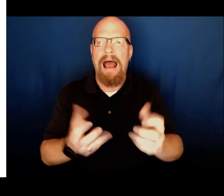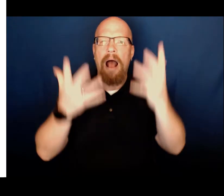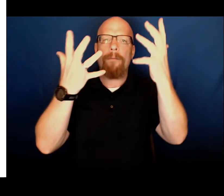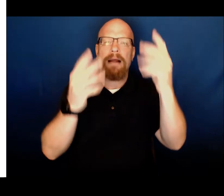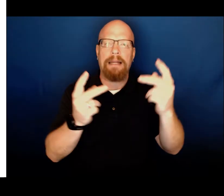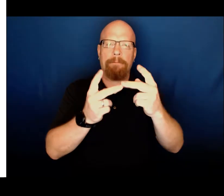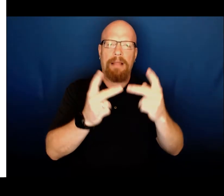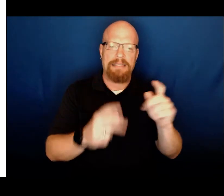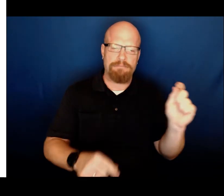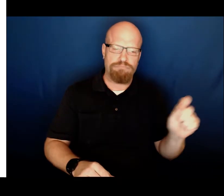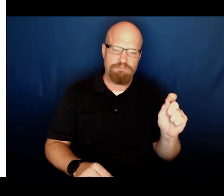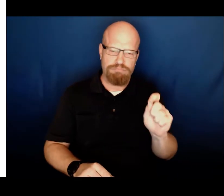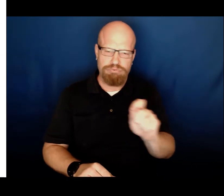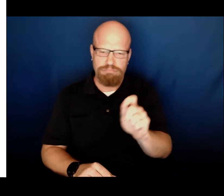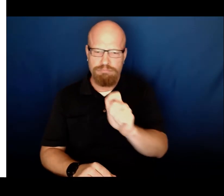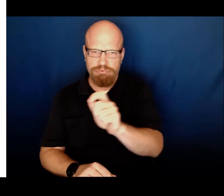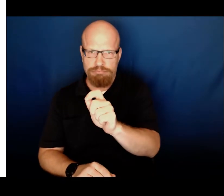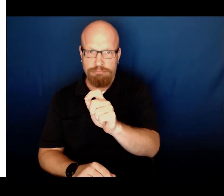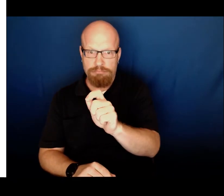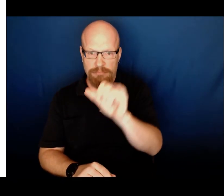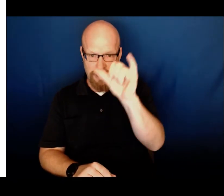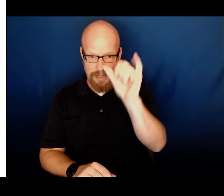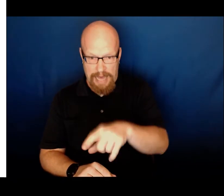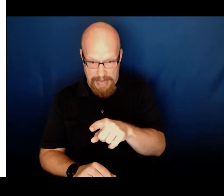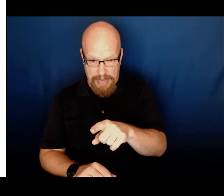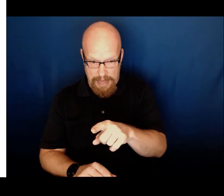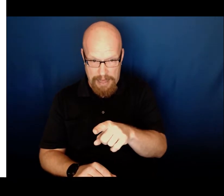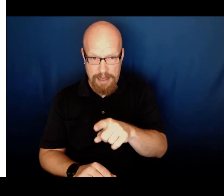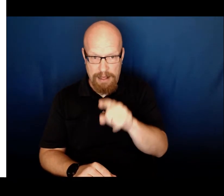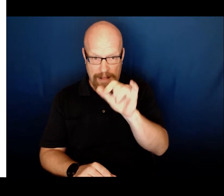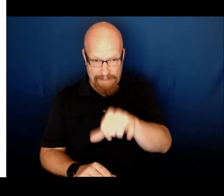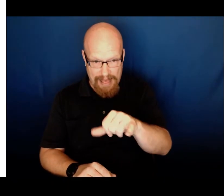now you're going to count how many places you moved to the left.